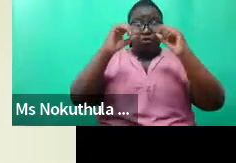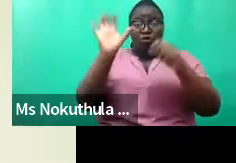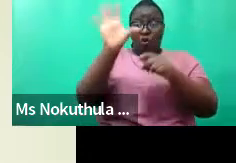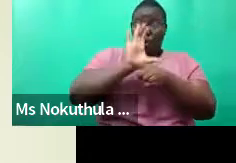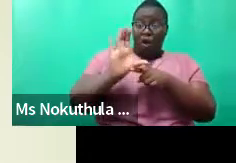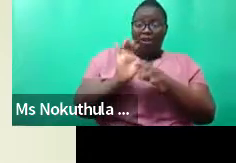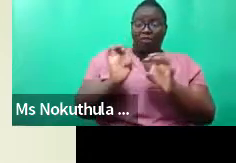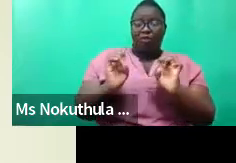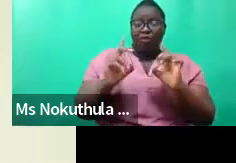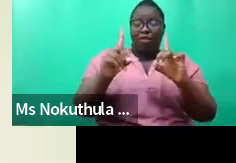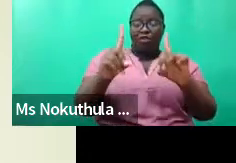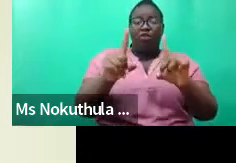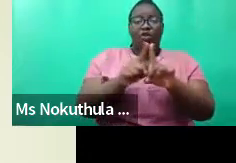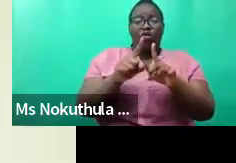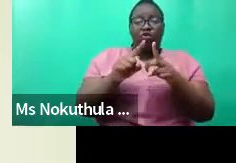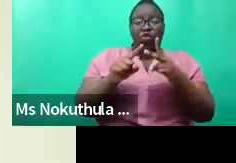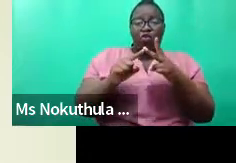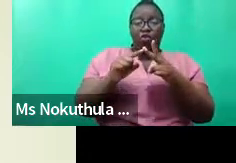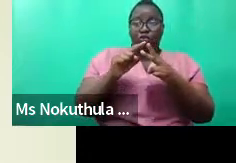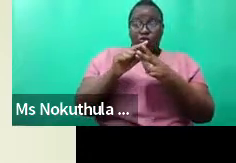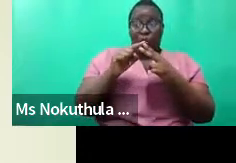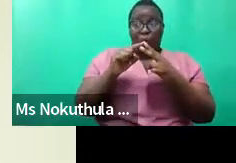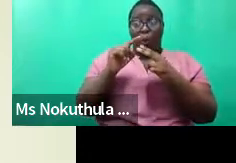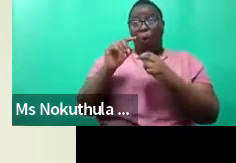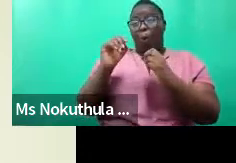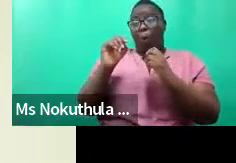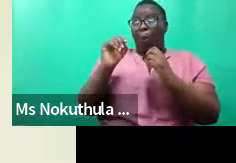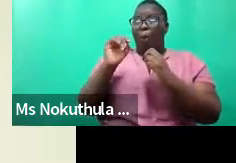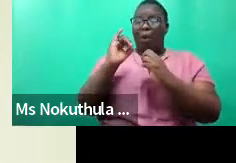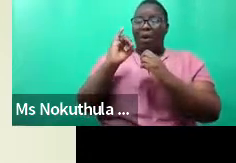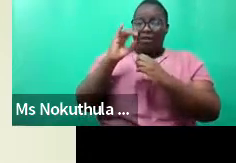tertiary institutions providing teacher training.